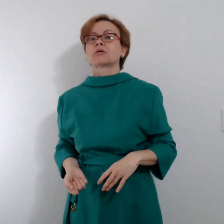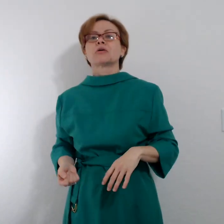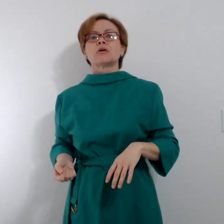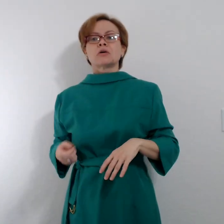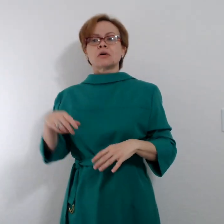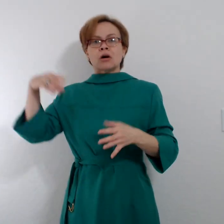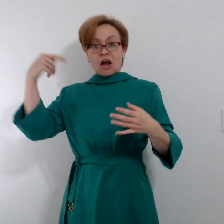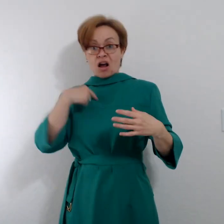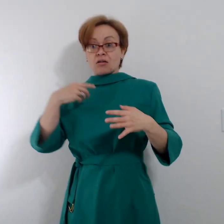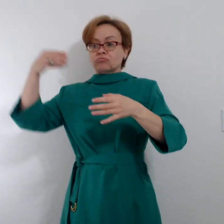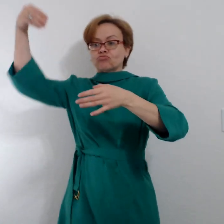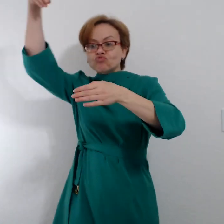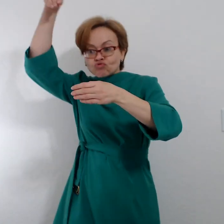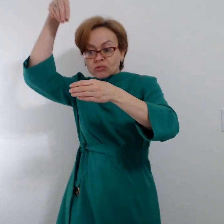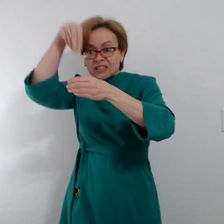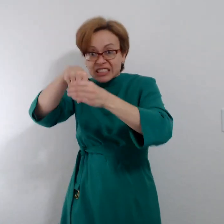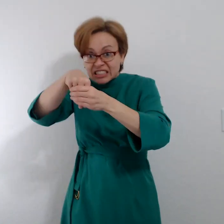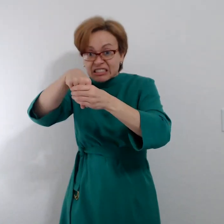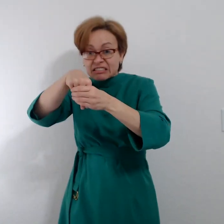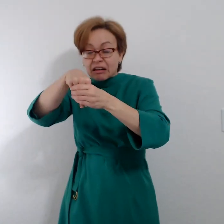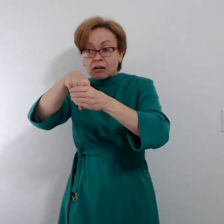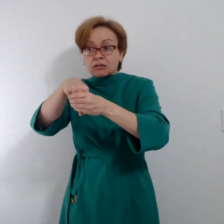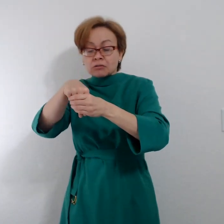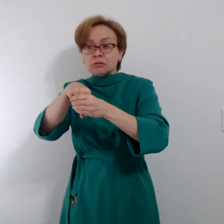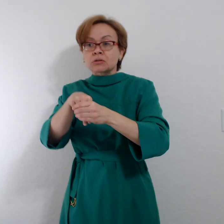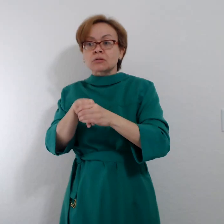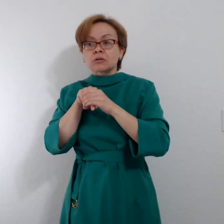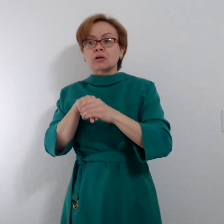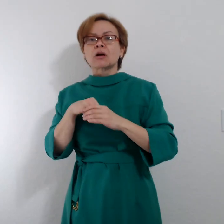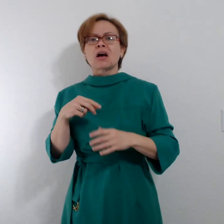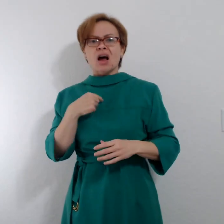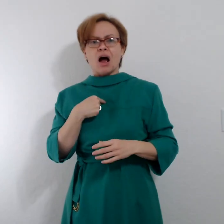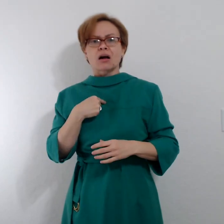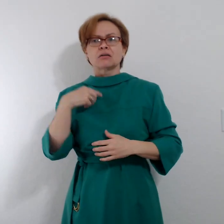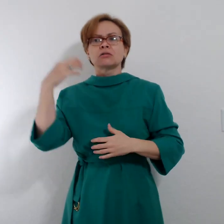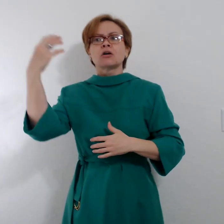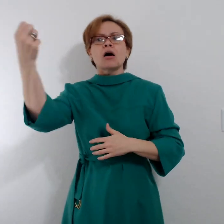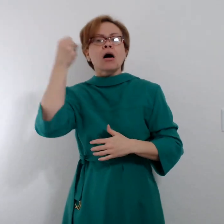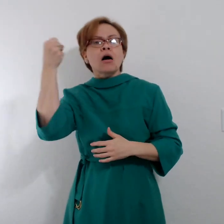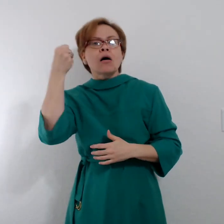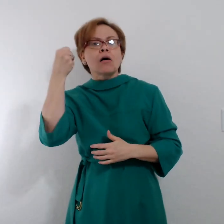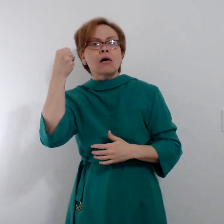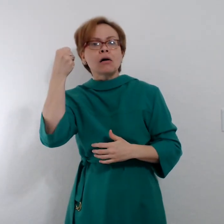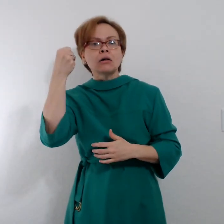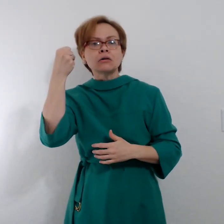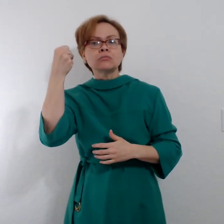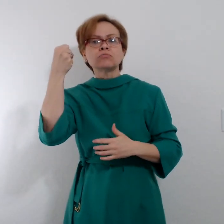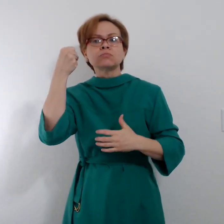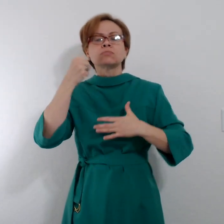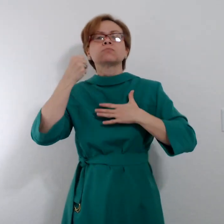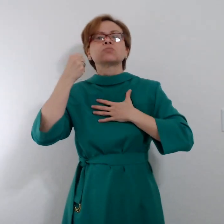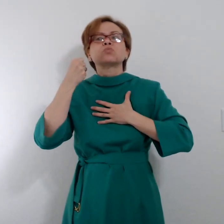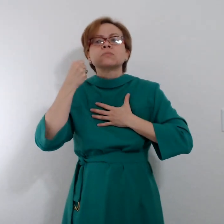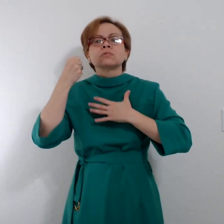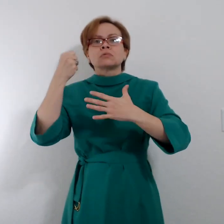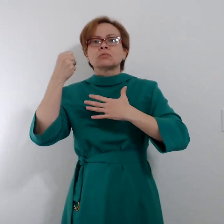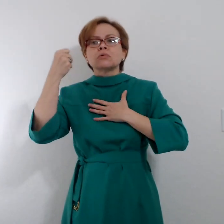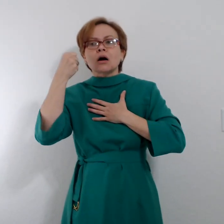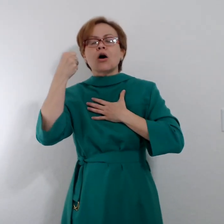that water tank hoping my core temperature would start to drop. And I was shivering. And my first